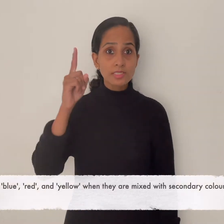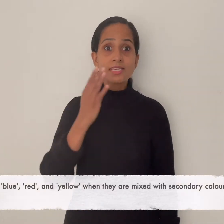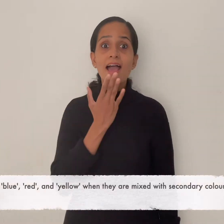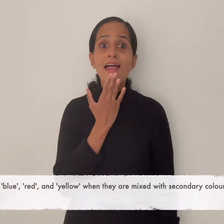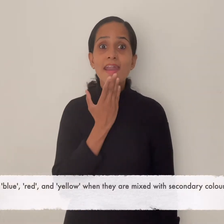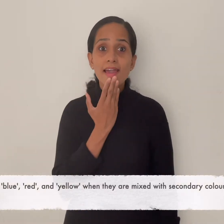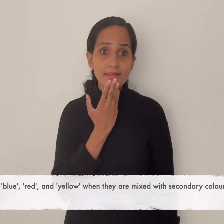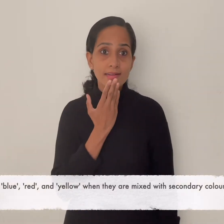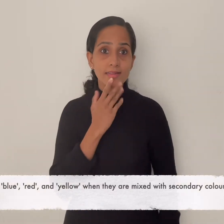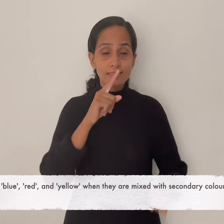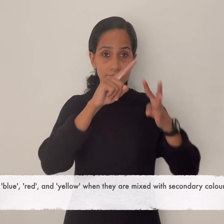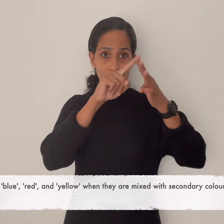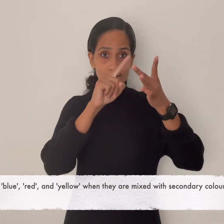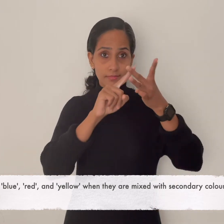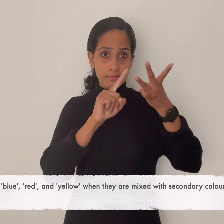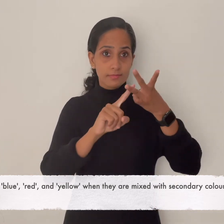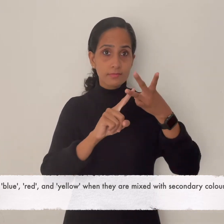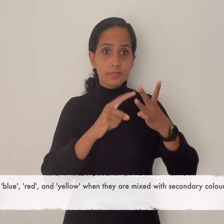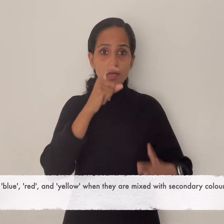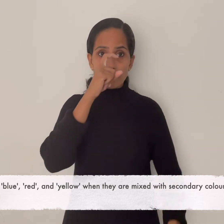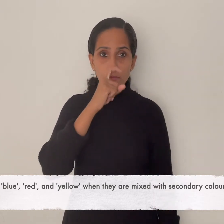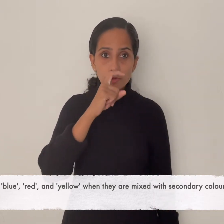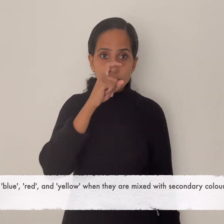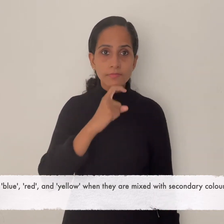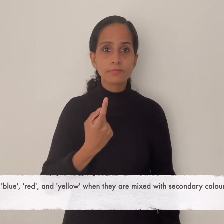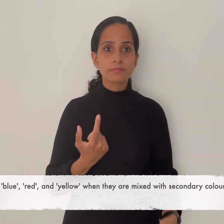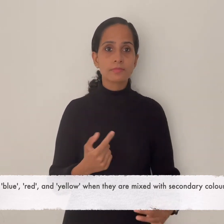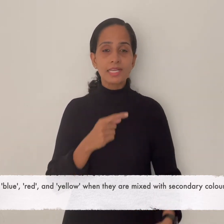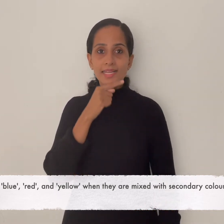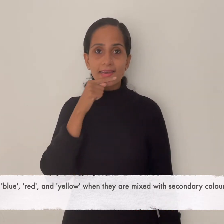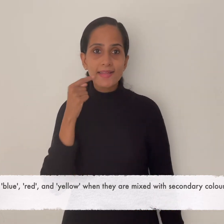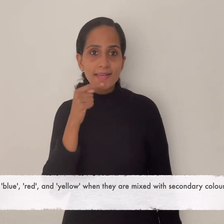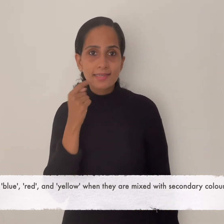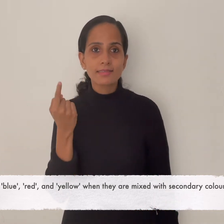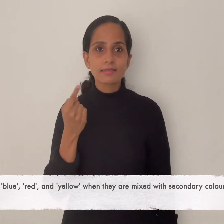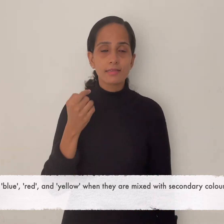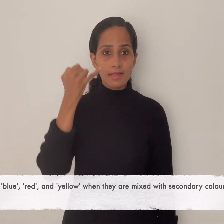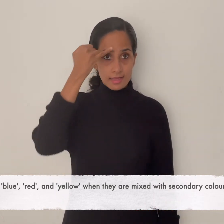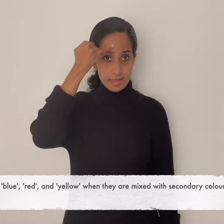The primary colors, blue, red, yellow,